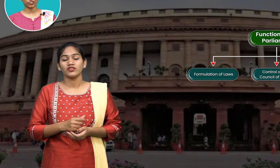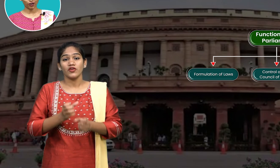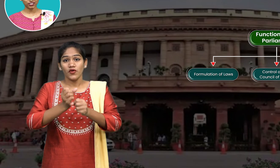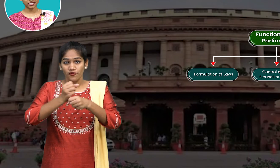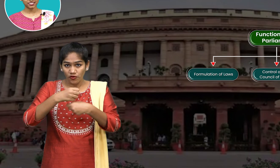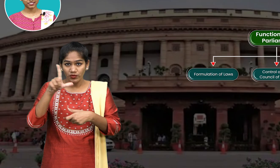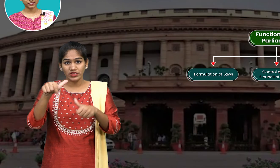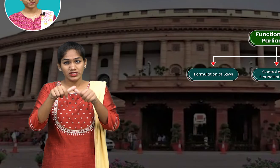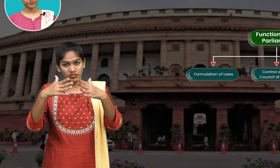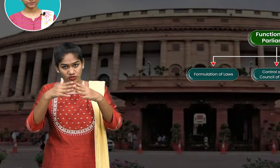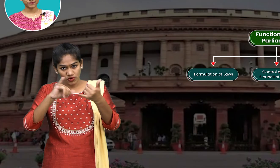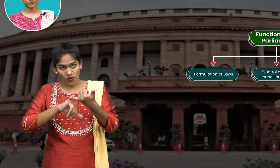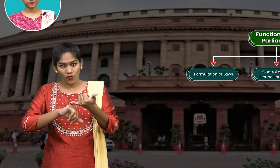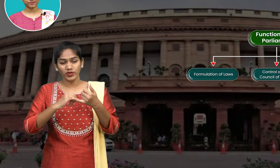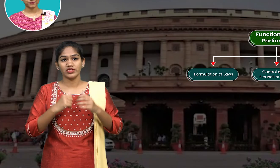formulation of laws,